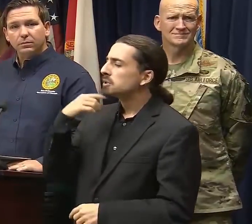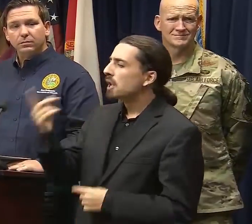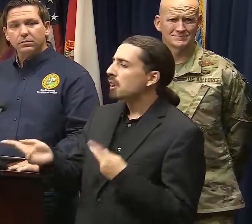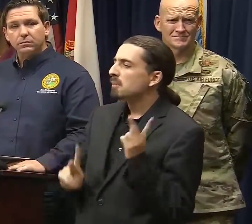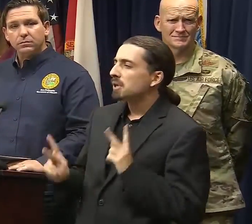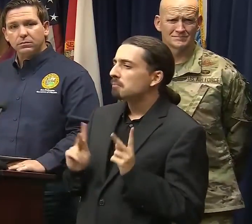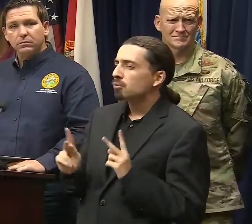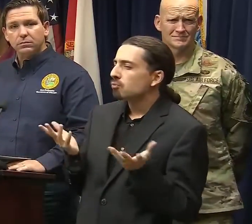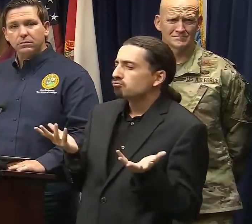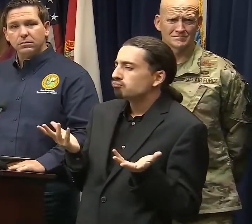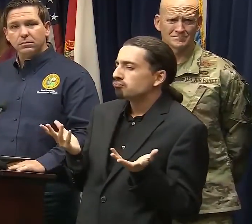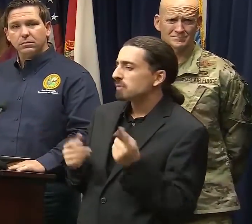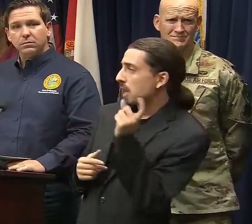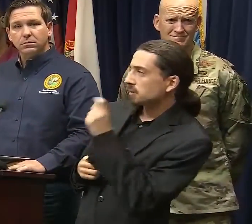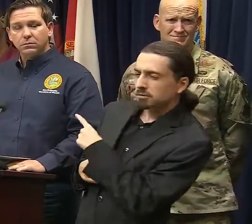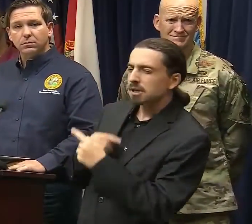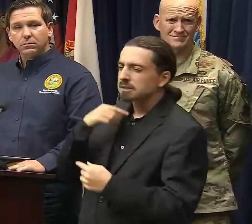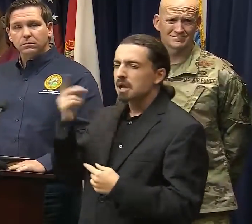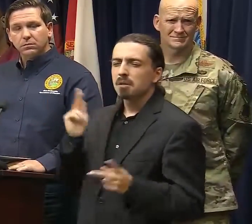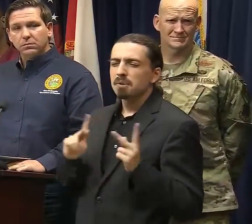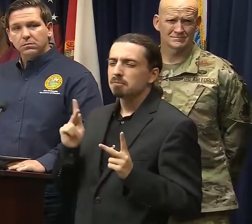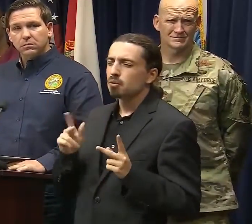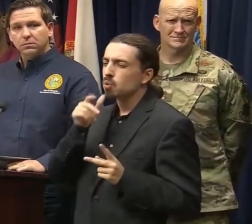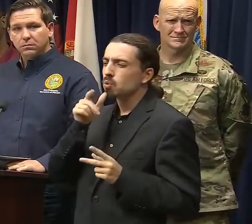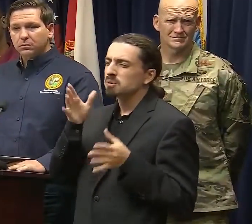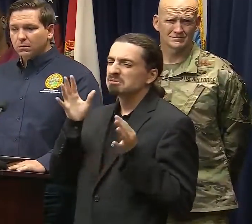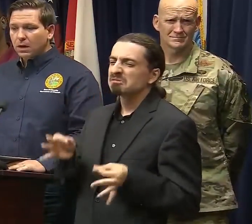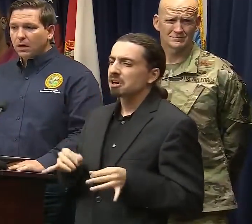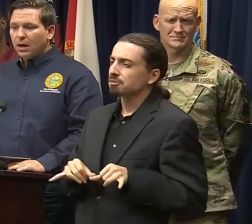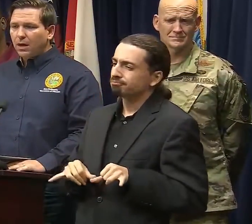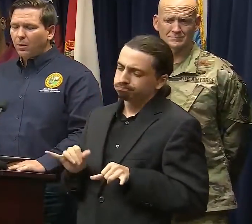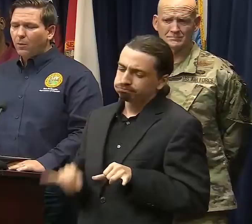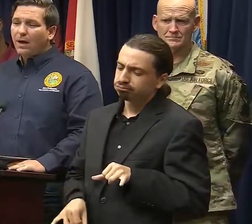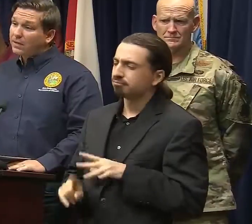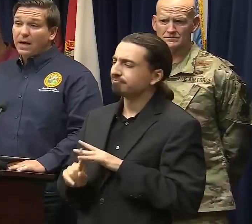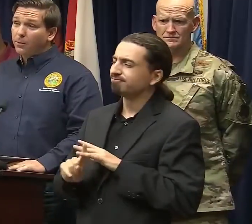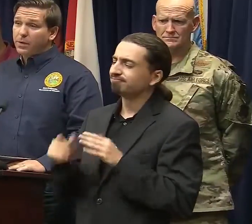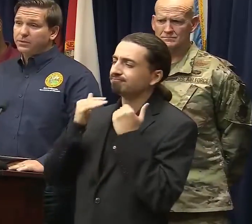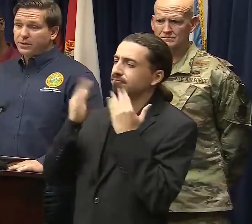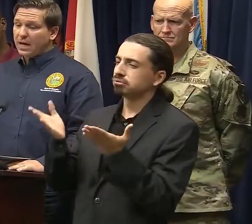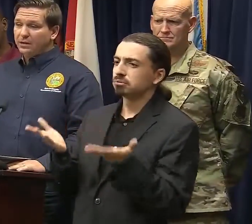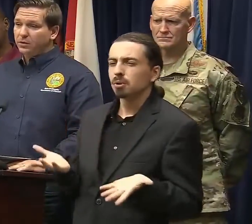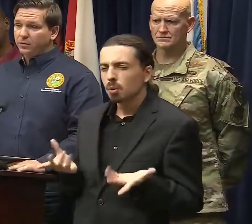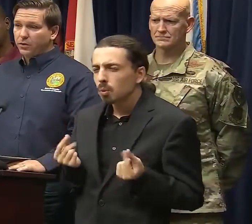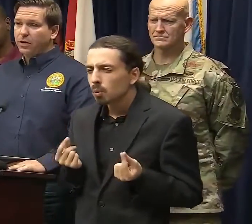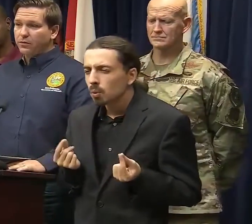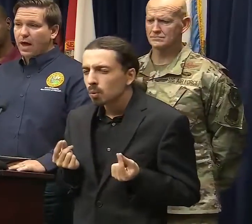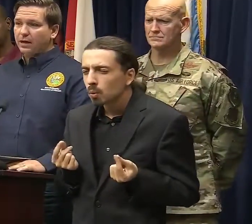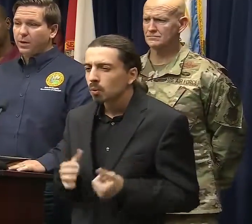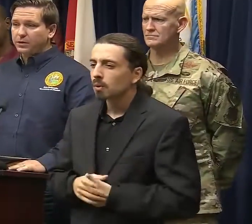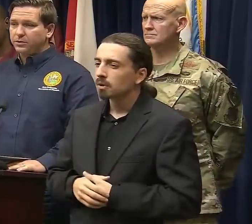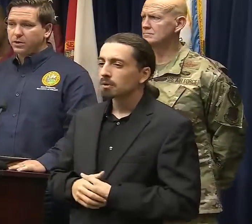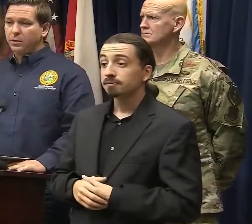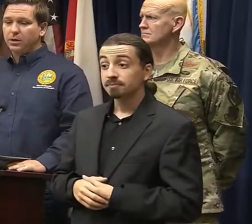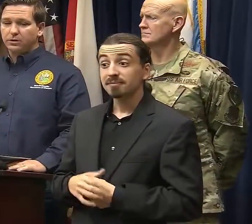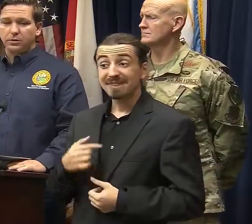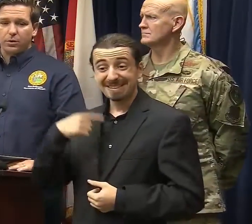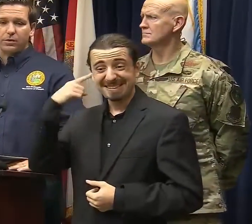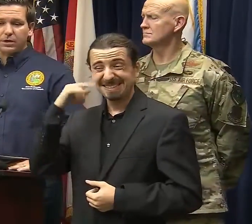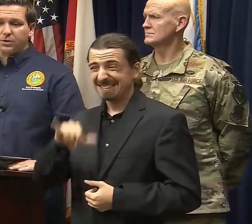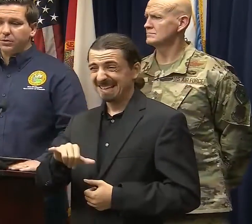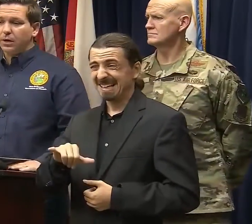zone, or people who have decided they will not evacuate, even if they should be doing that? Well, I think that would be a mistake, too. If you're in an evacuation zone